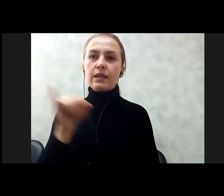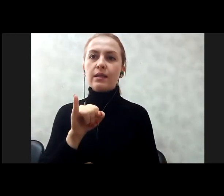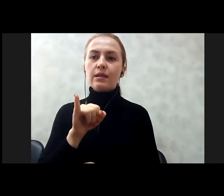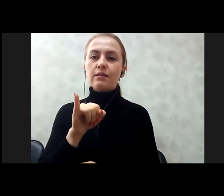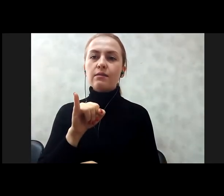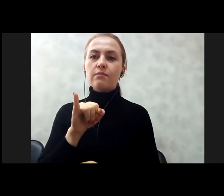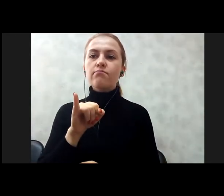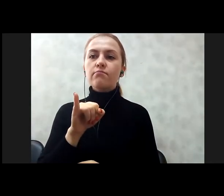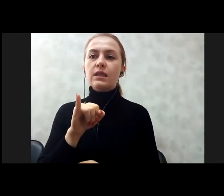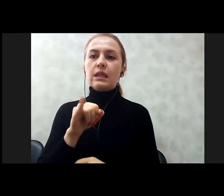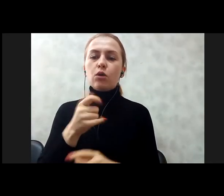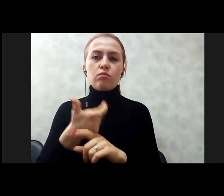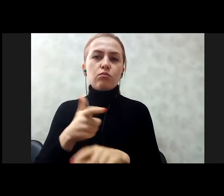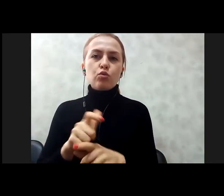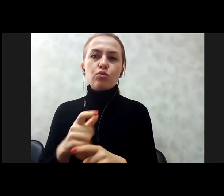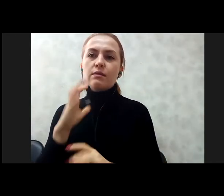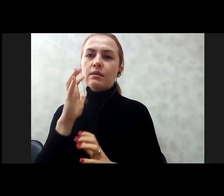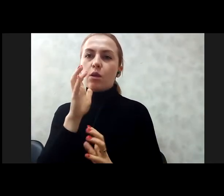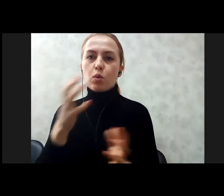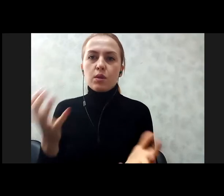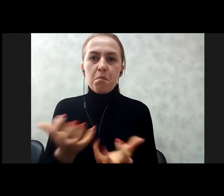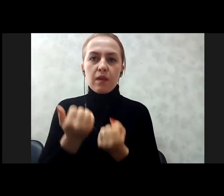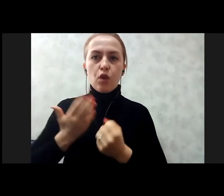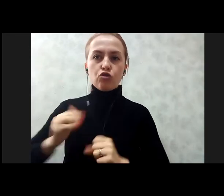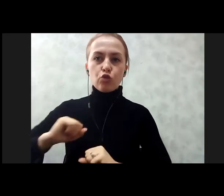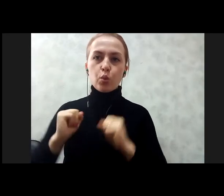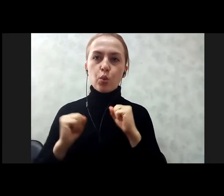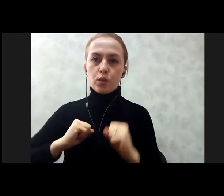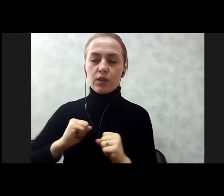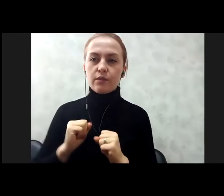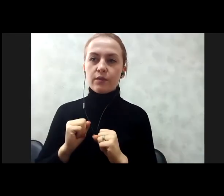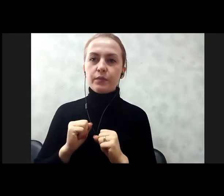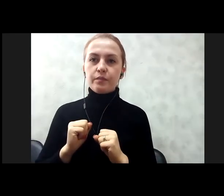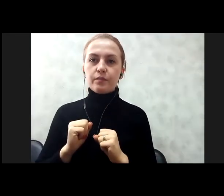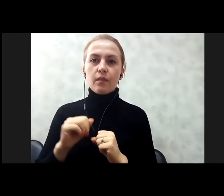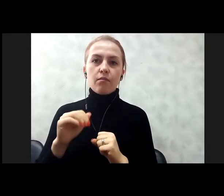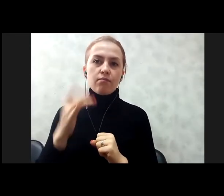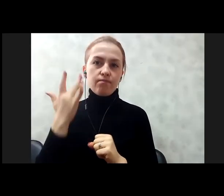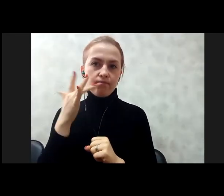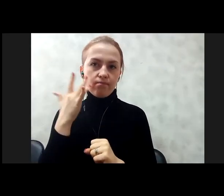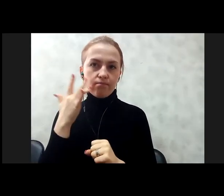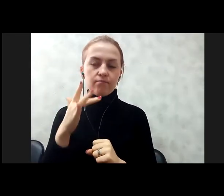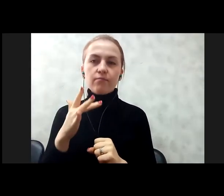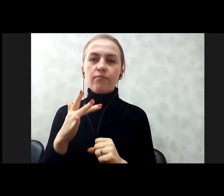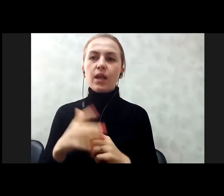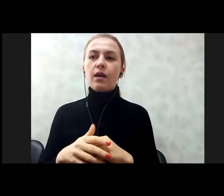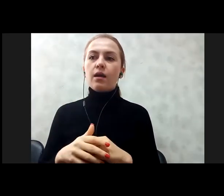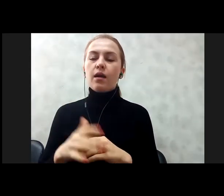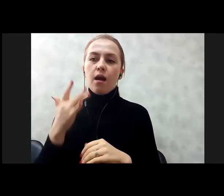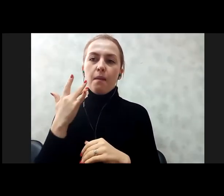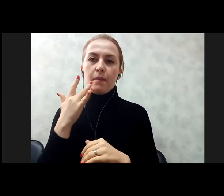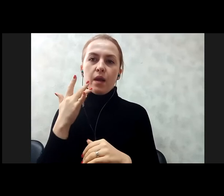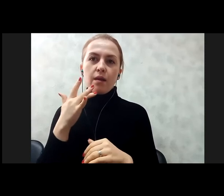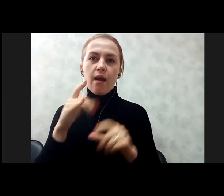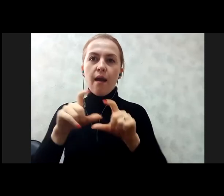friends at the United States Agency for International Development, USAID, Global Affairs Canada, and